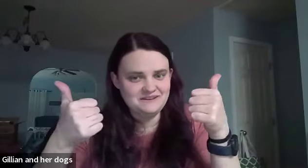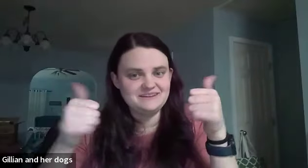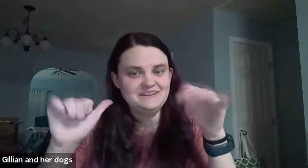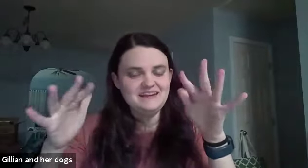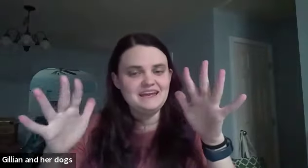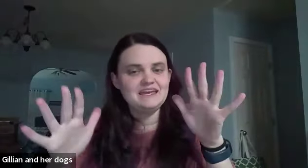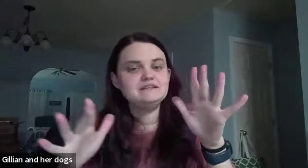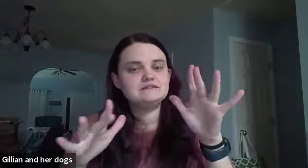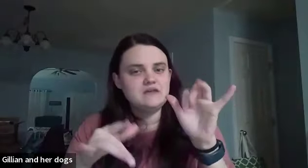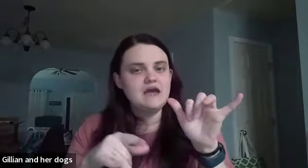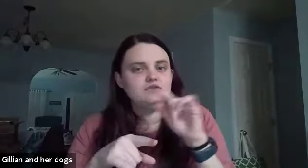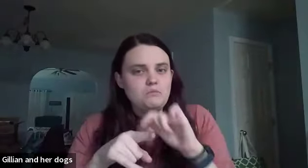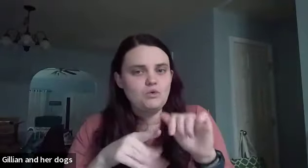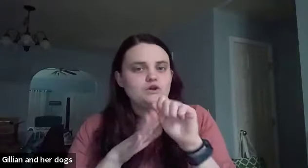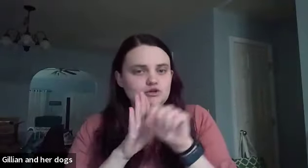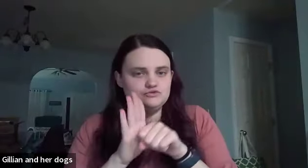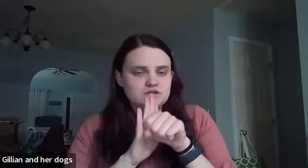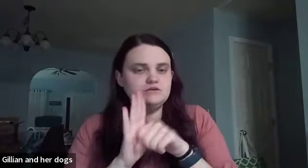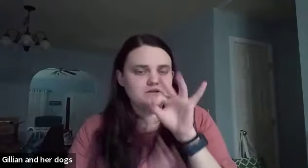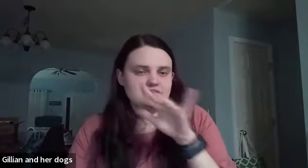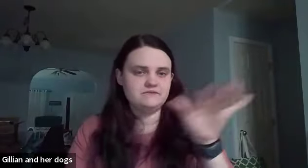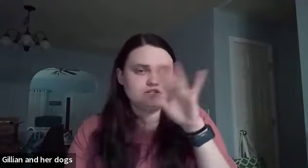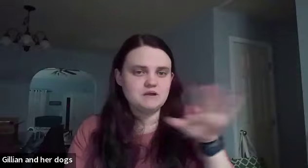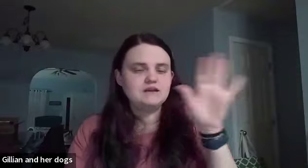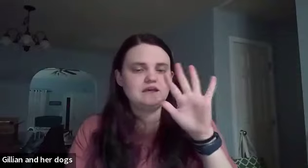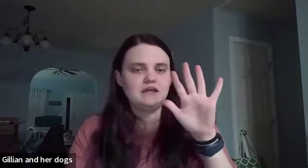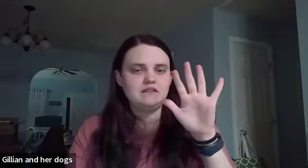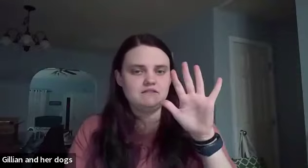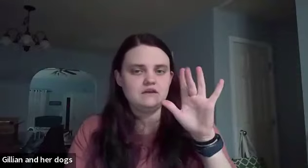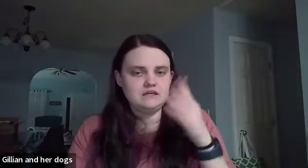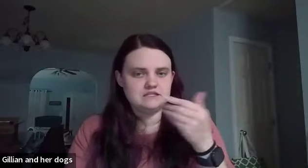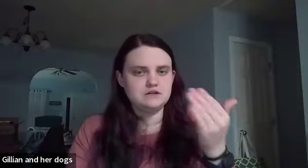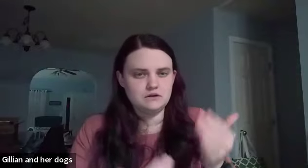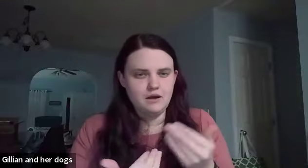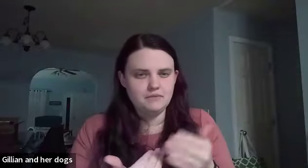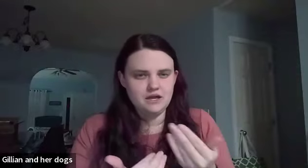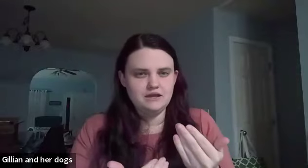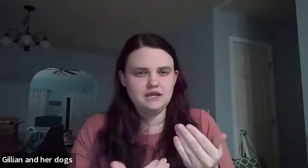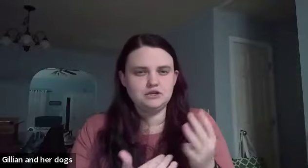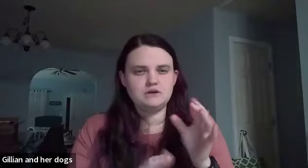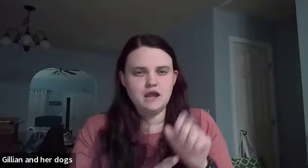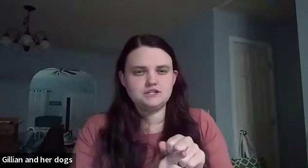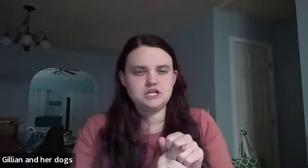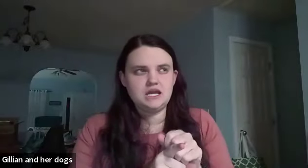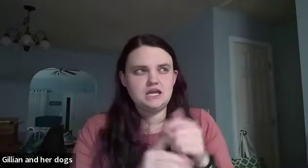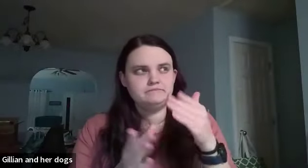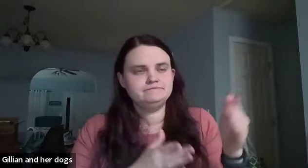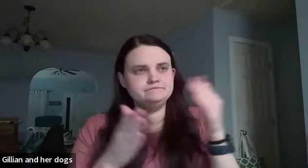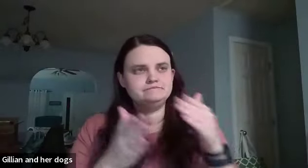Feeling good? The more you drill with the finger spelling, the easier it'll come by and you'll catch